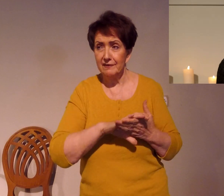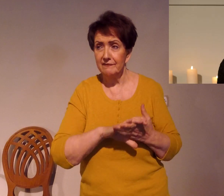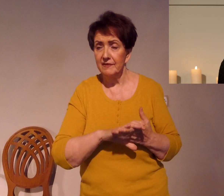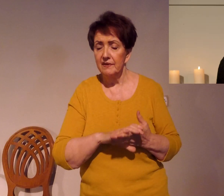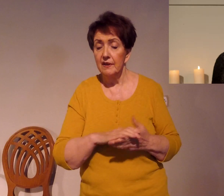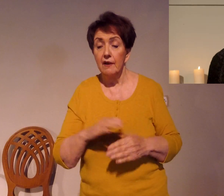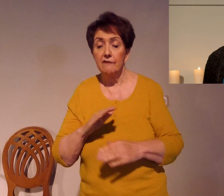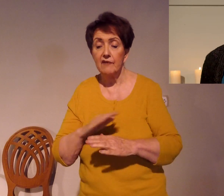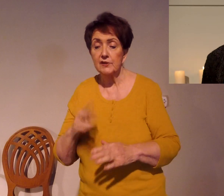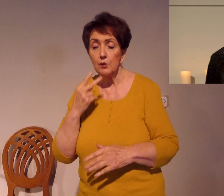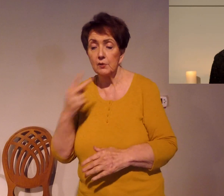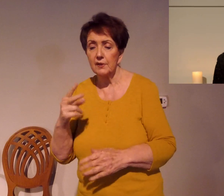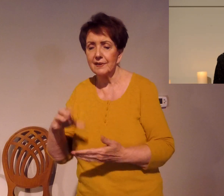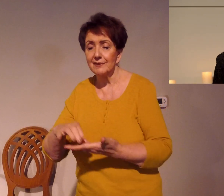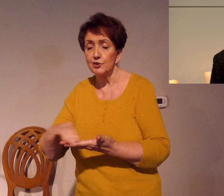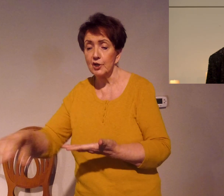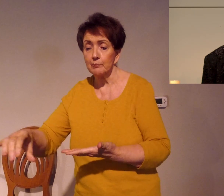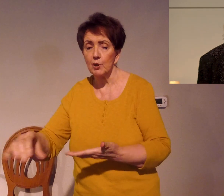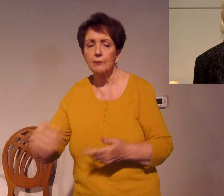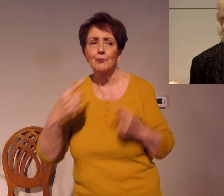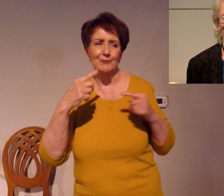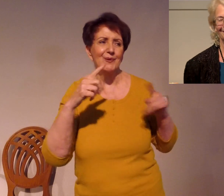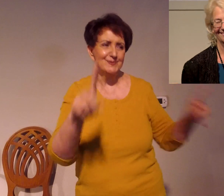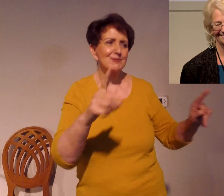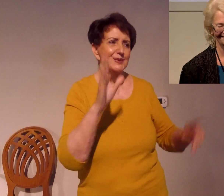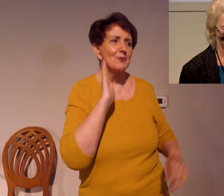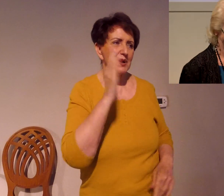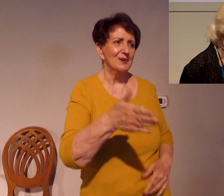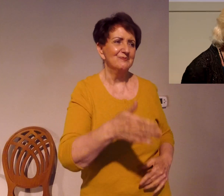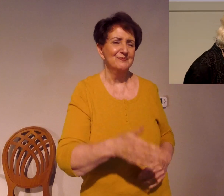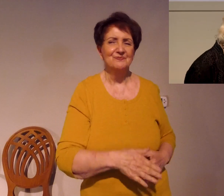at my checkbook, then I'll be prosperous.